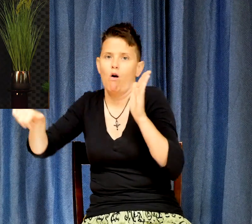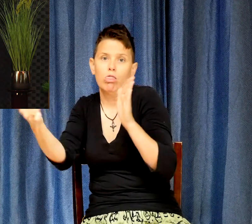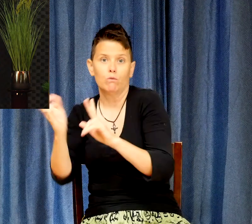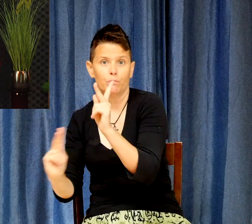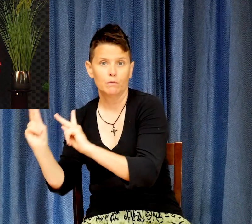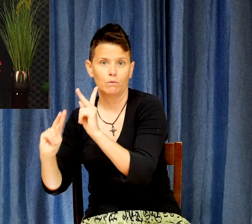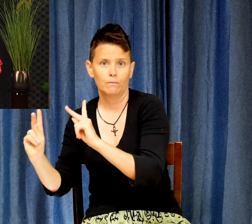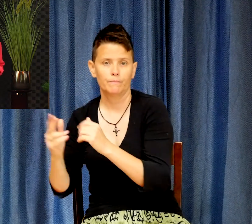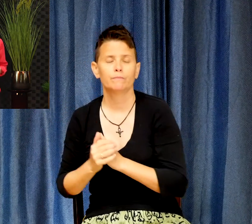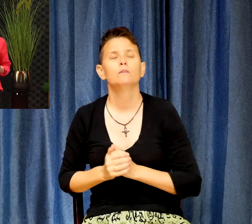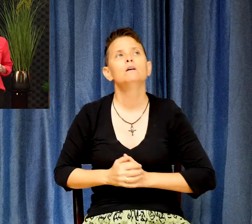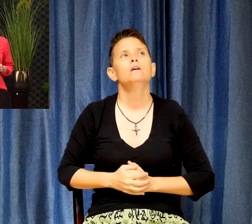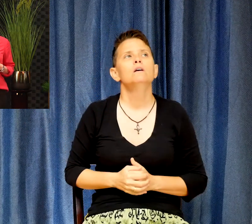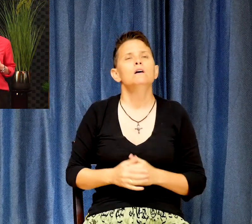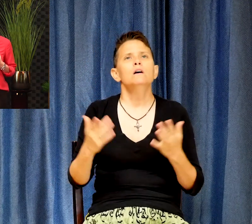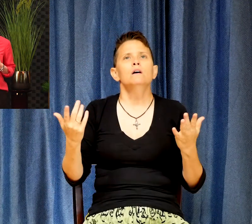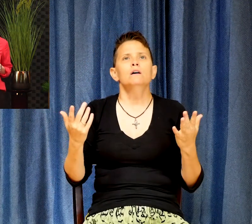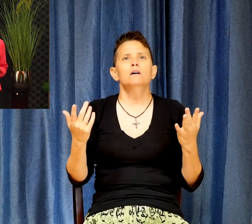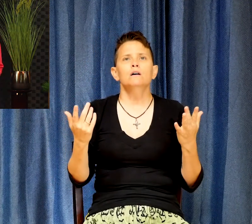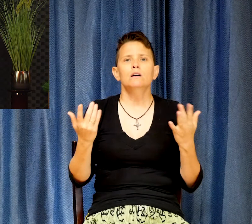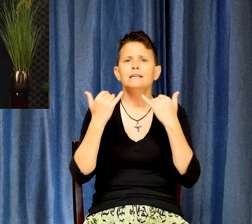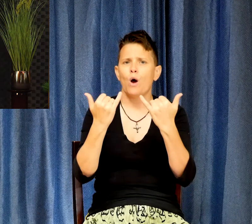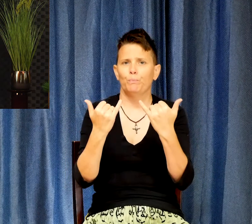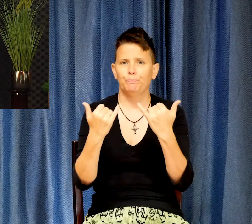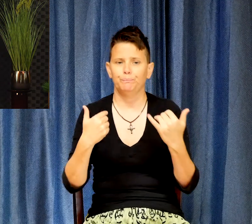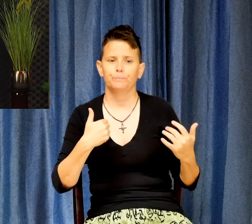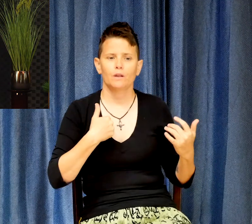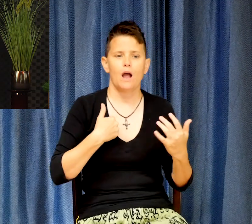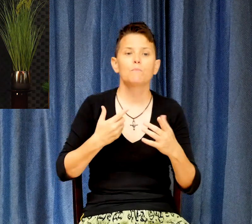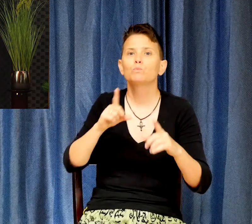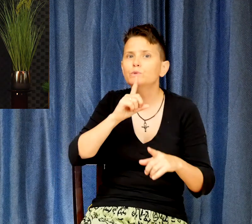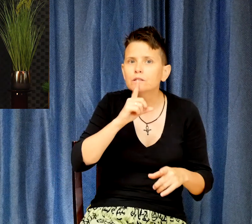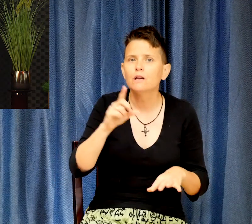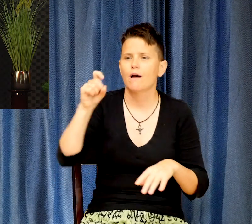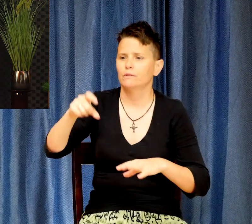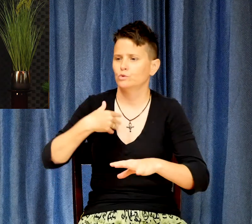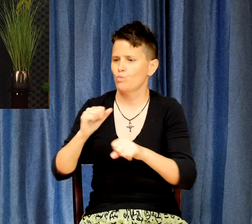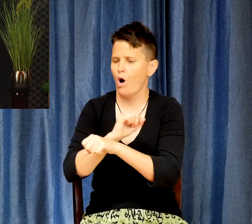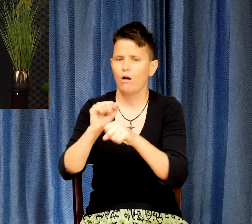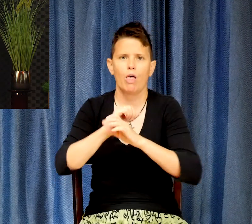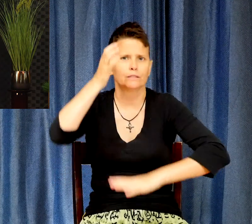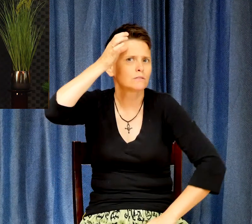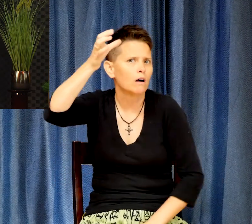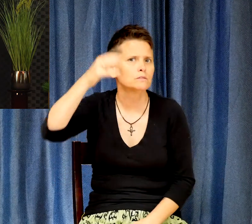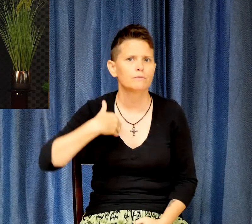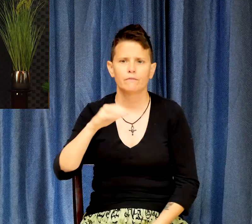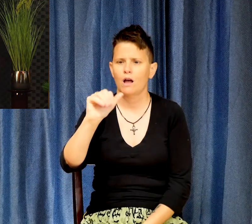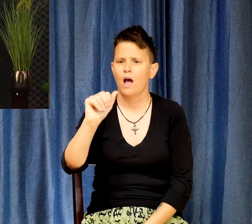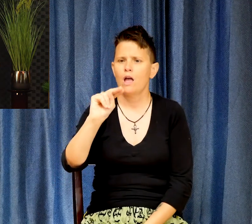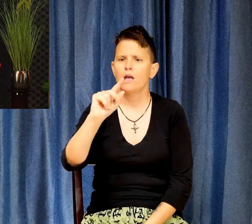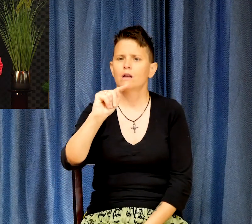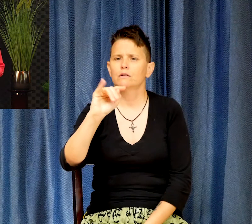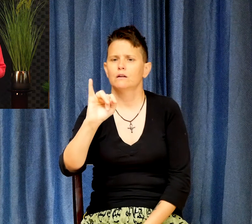having to lean into this is in this notion of anti-racism. And I'm coming face to